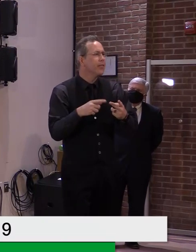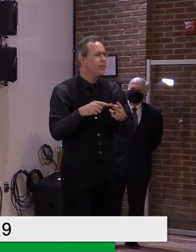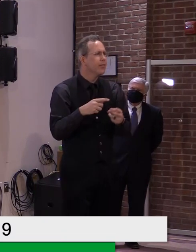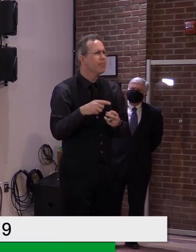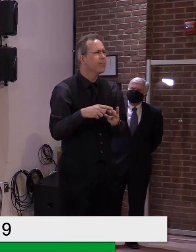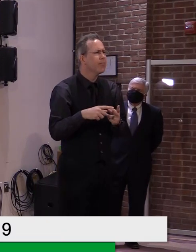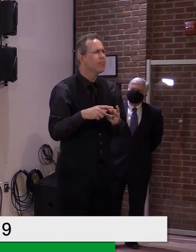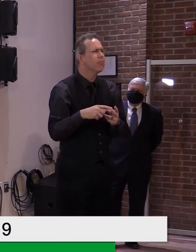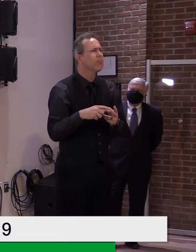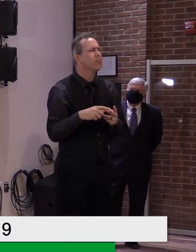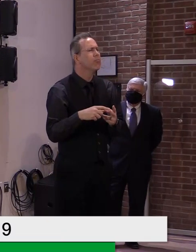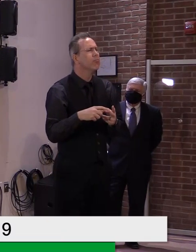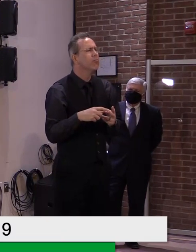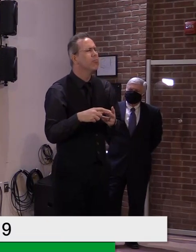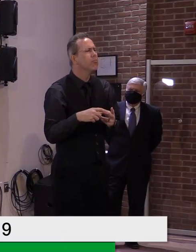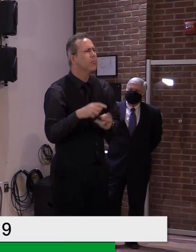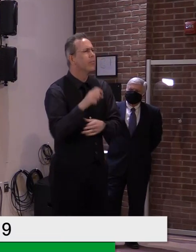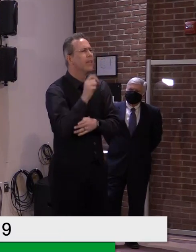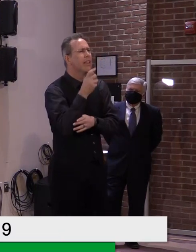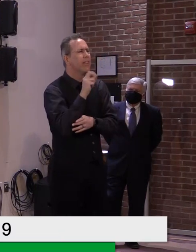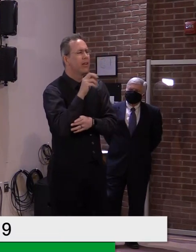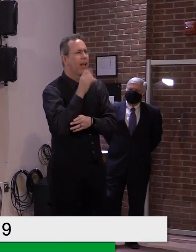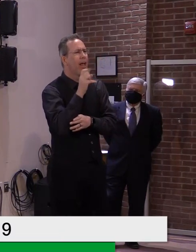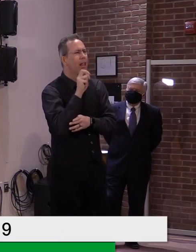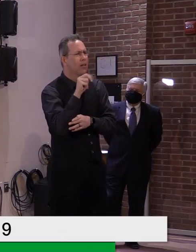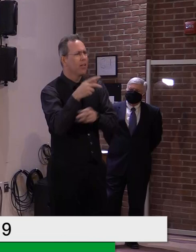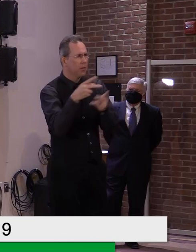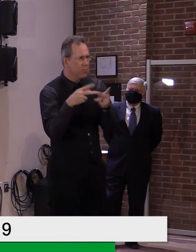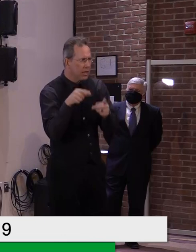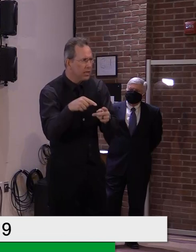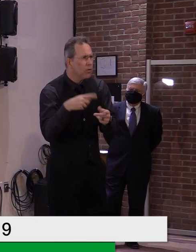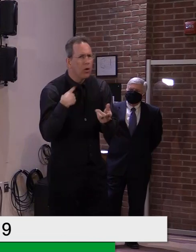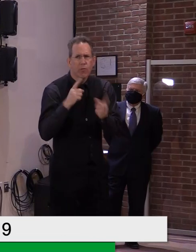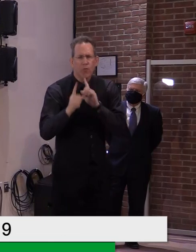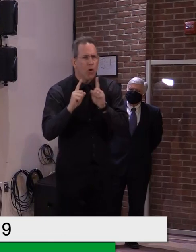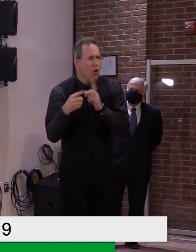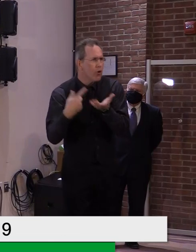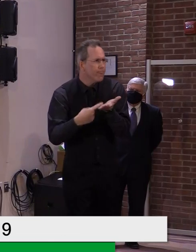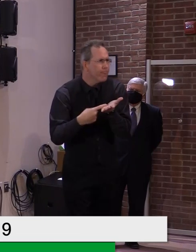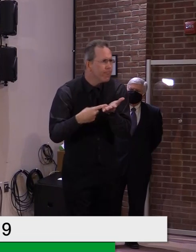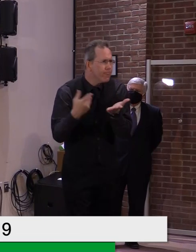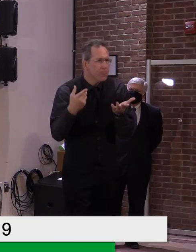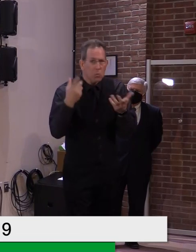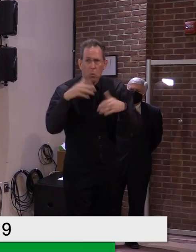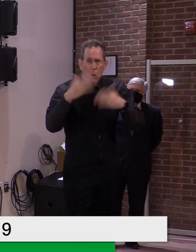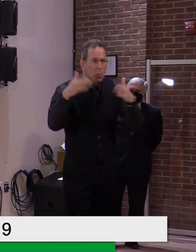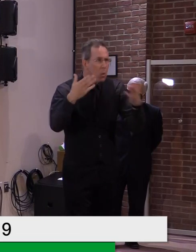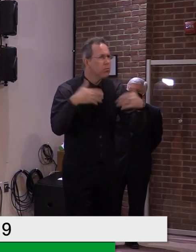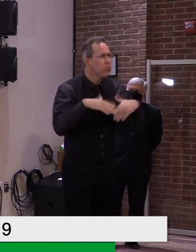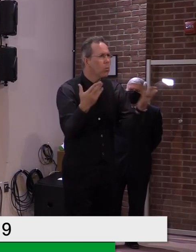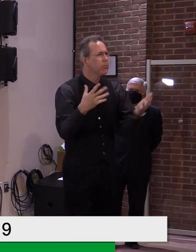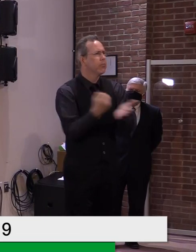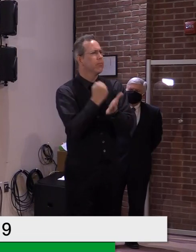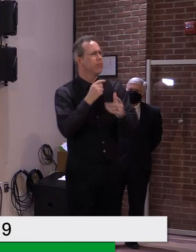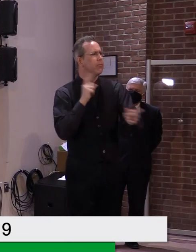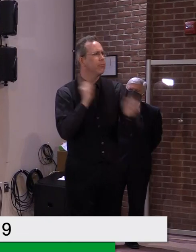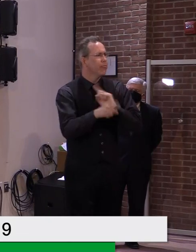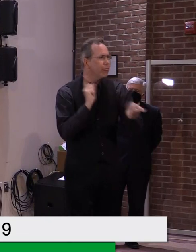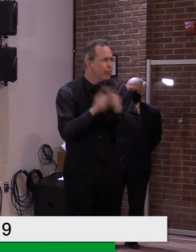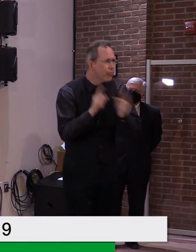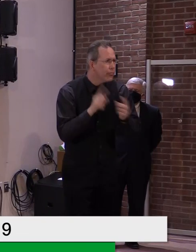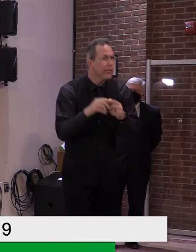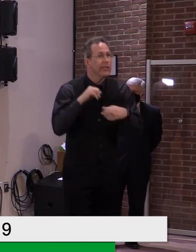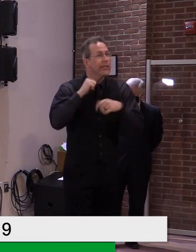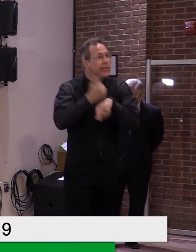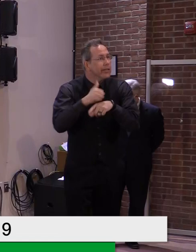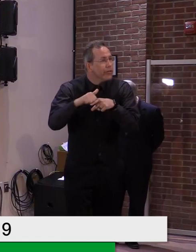next couple of months. We just don't know exactly when it's going to be. They do have to train. They have a new staff